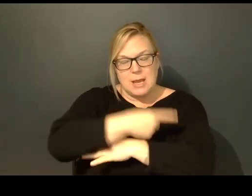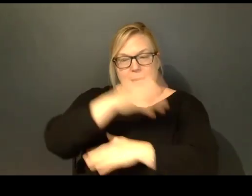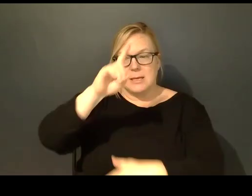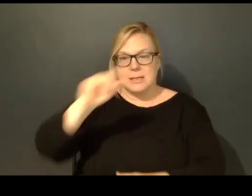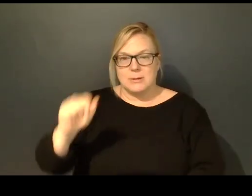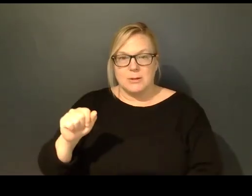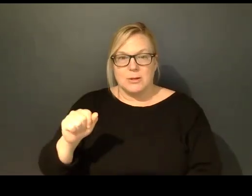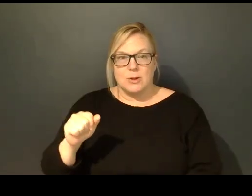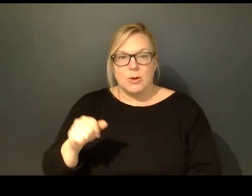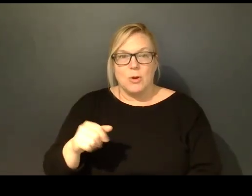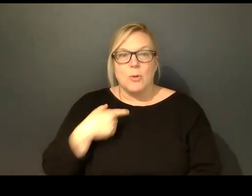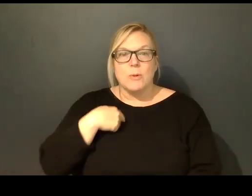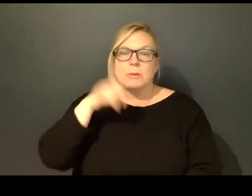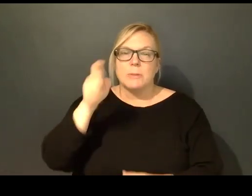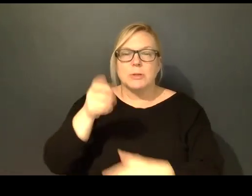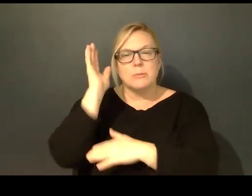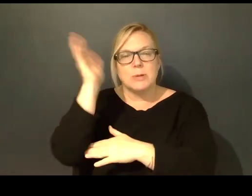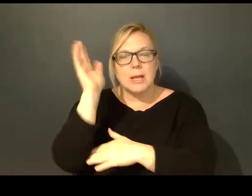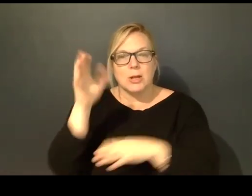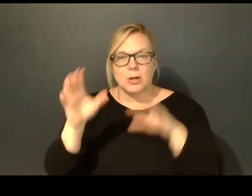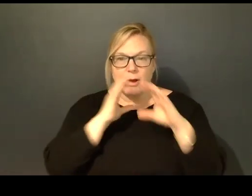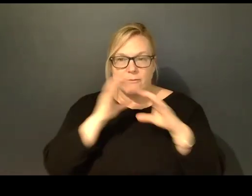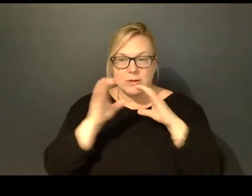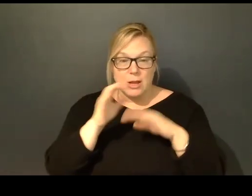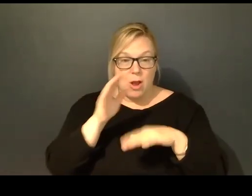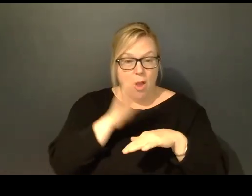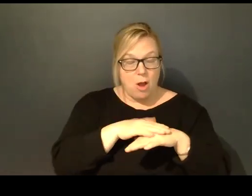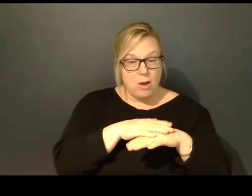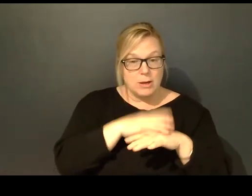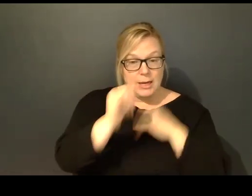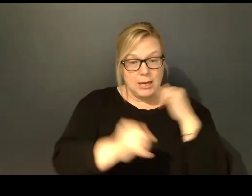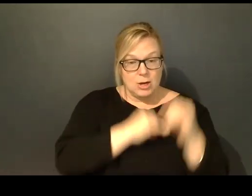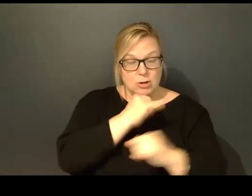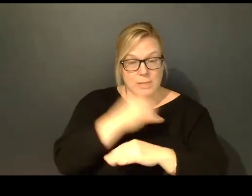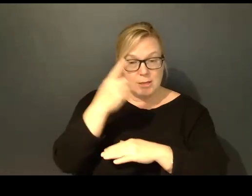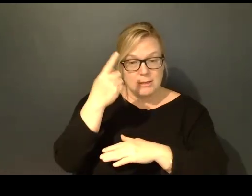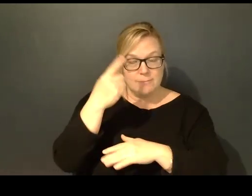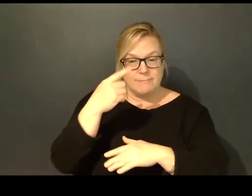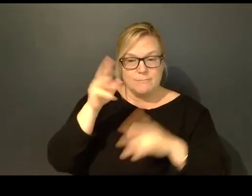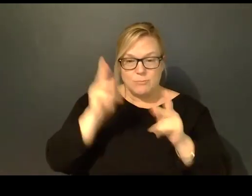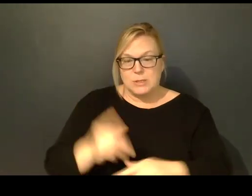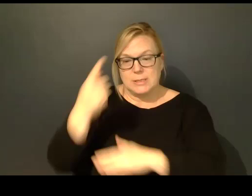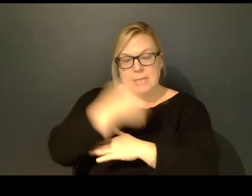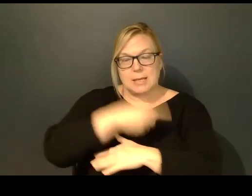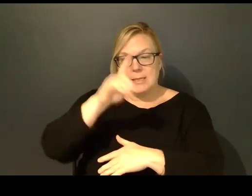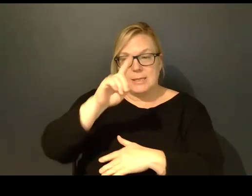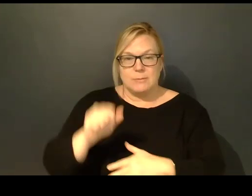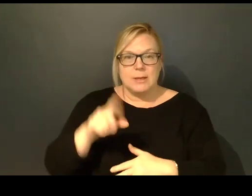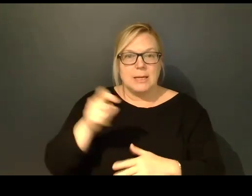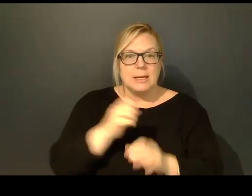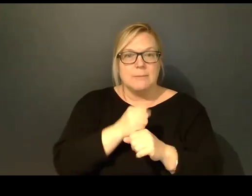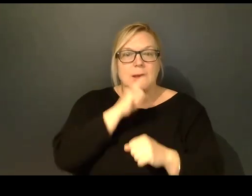originally intended to present this conversation on International Day of Persons with Disabilities, but we needed to make sure that we